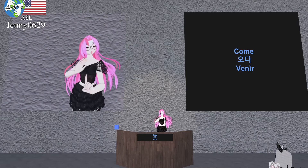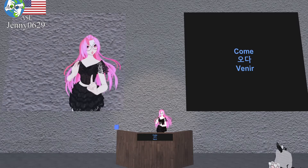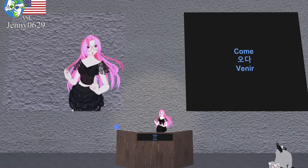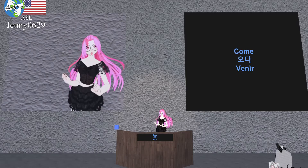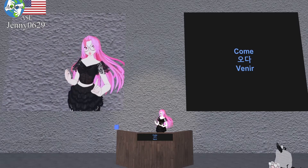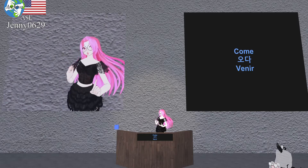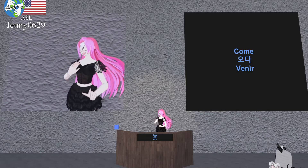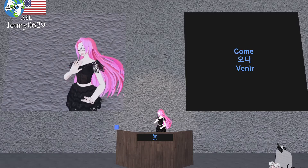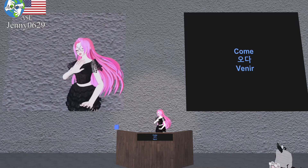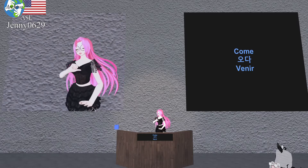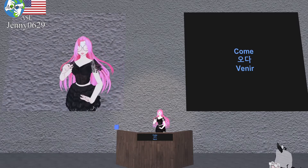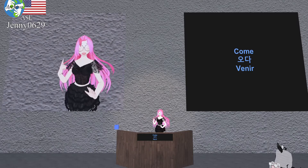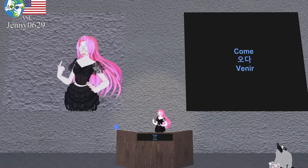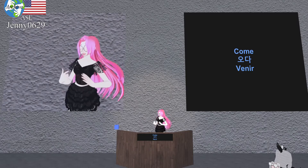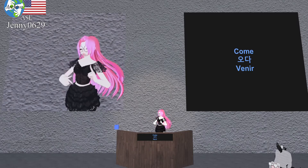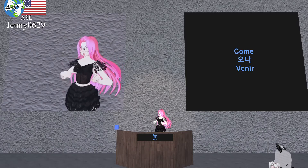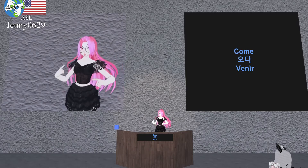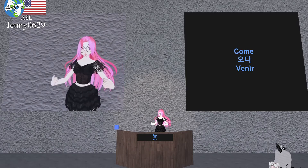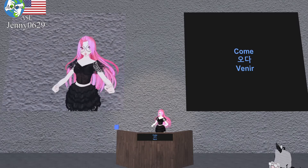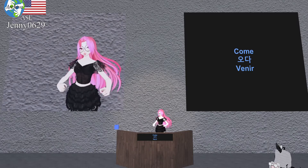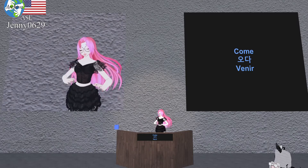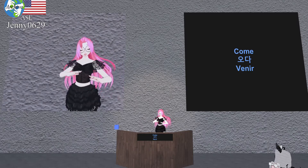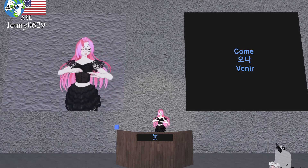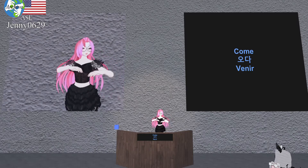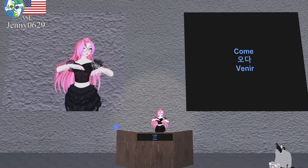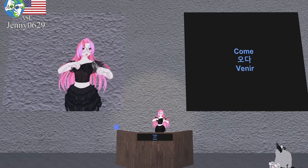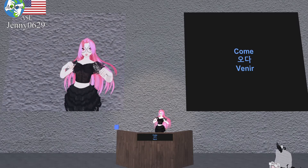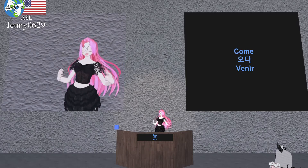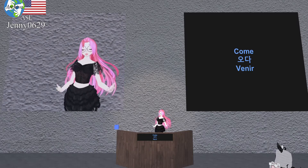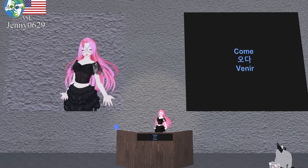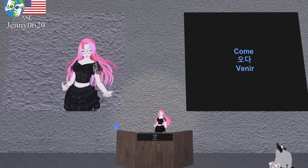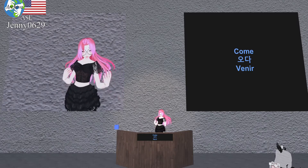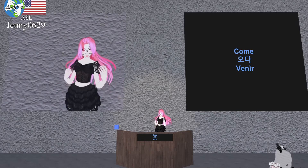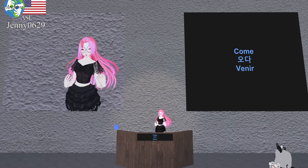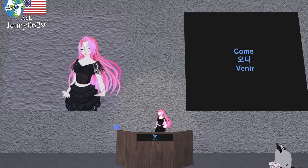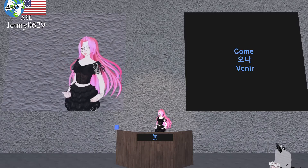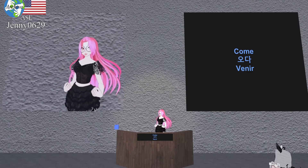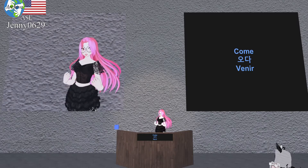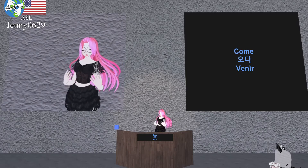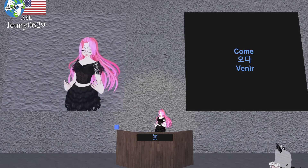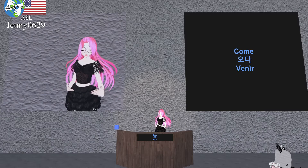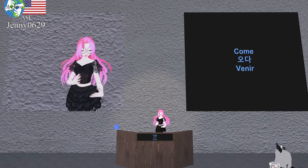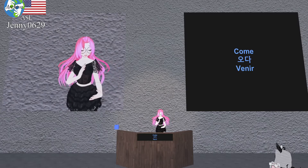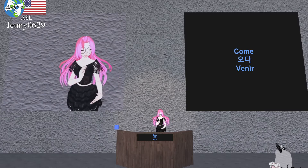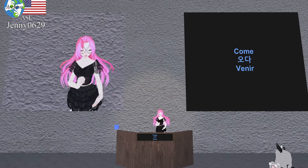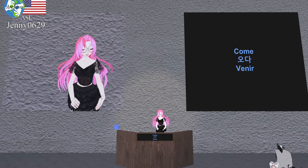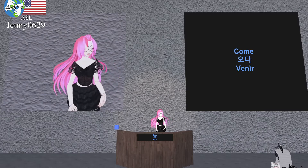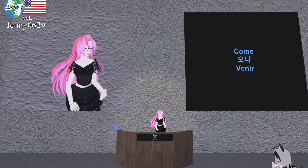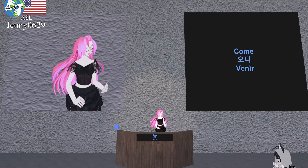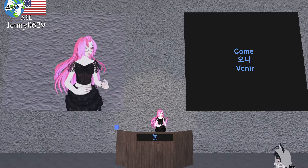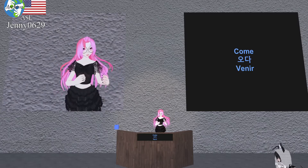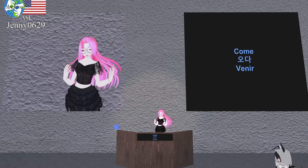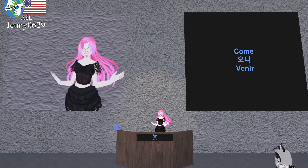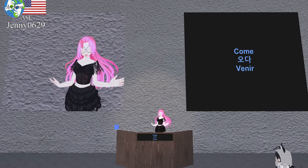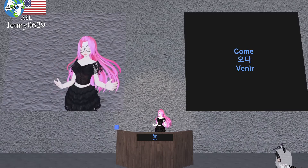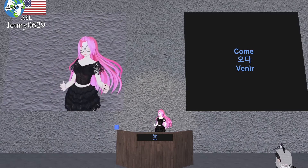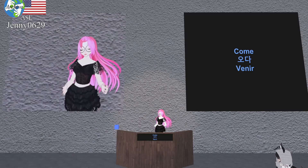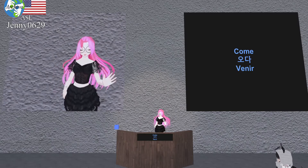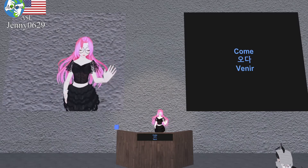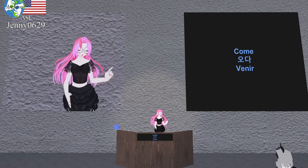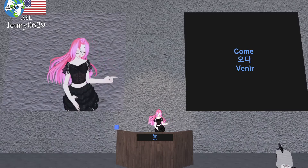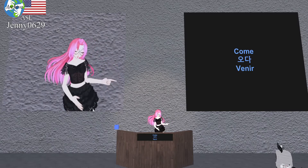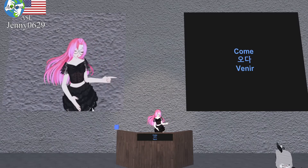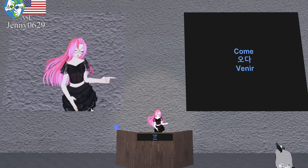and they know all the culture and they know all the variations, they know all the different ways of it and the different old versions,